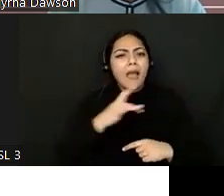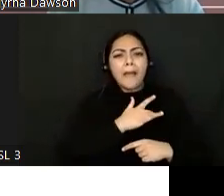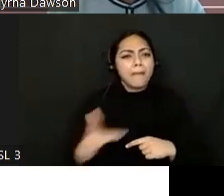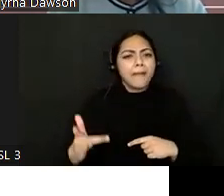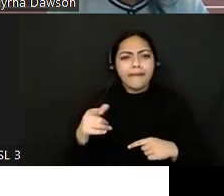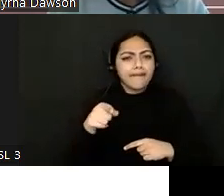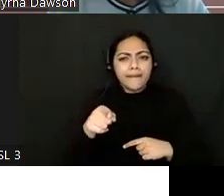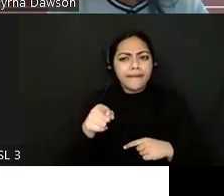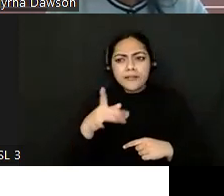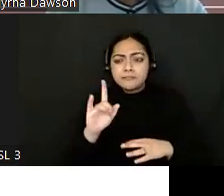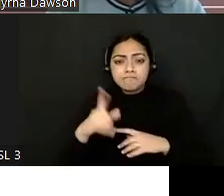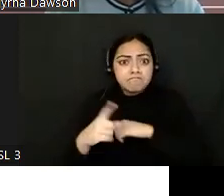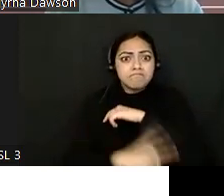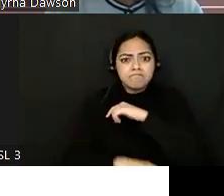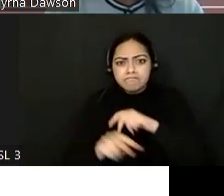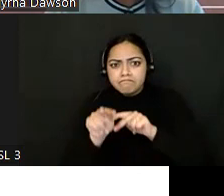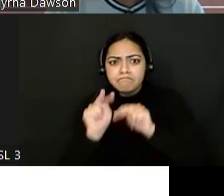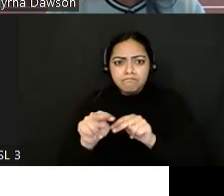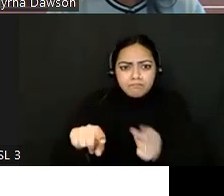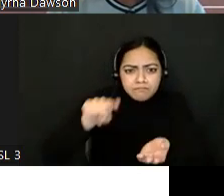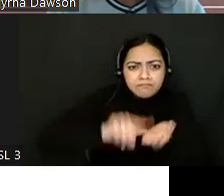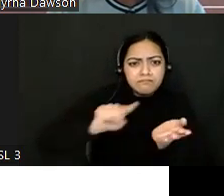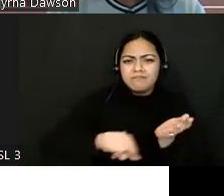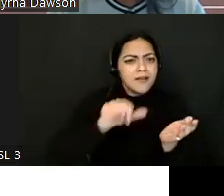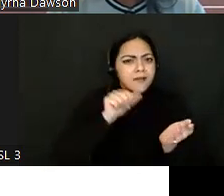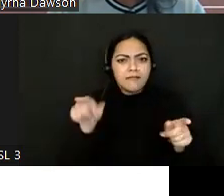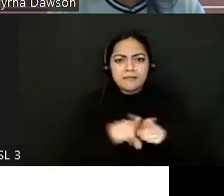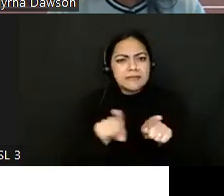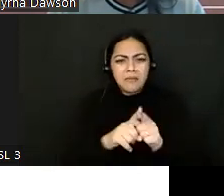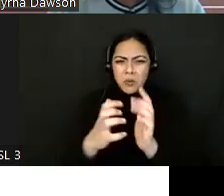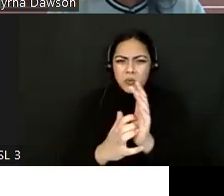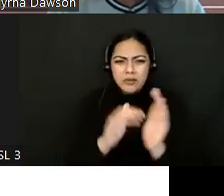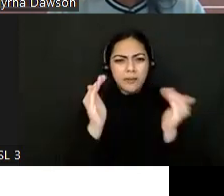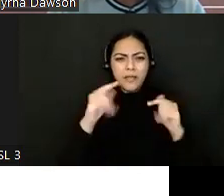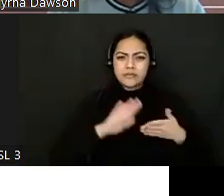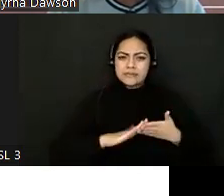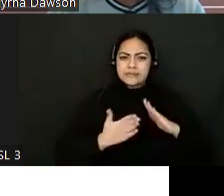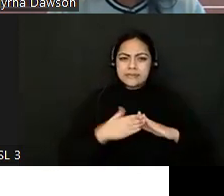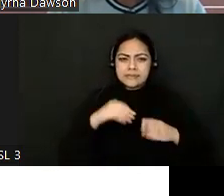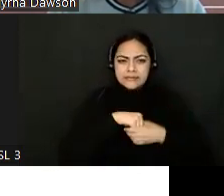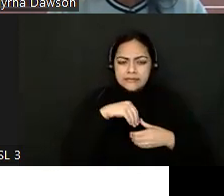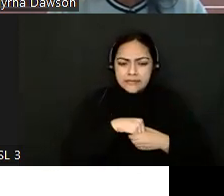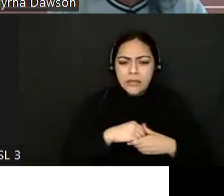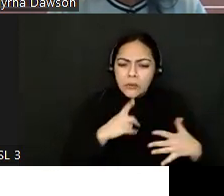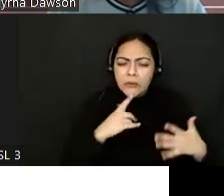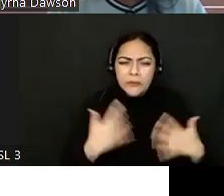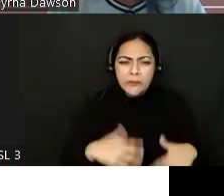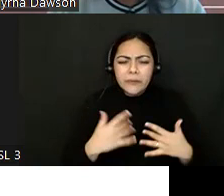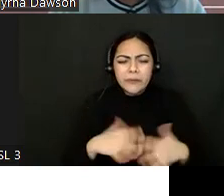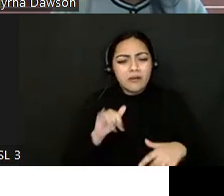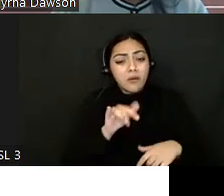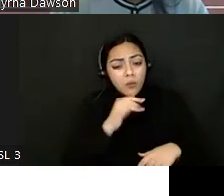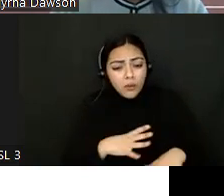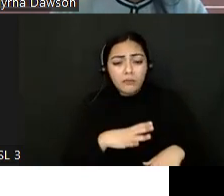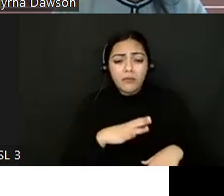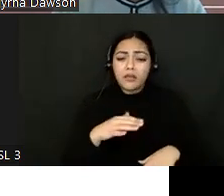So this lack of accountability in general leads to the devaluation of women and girls in society, and some women and